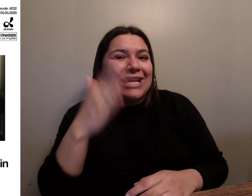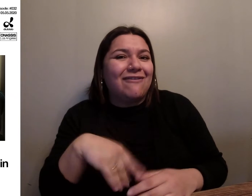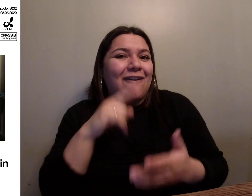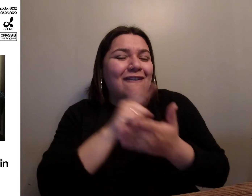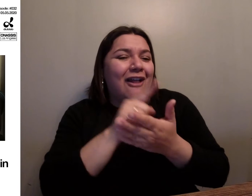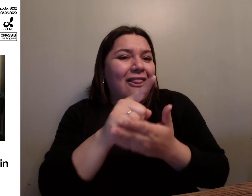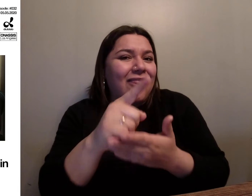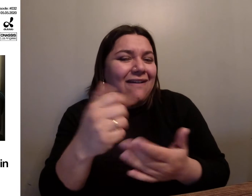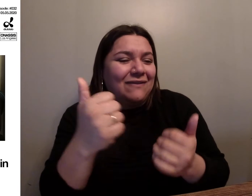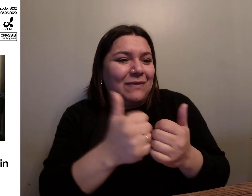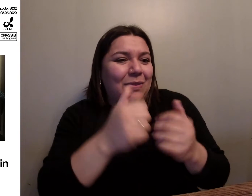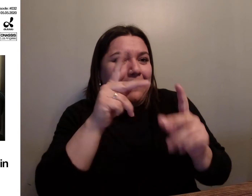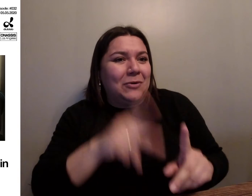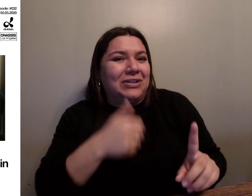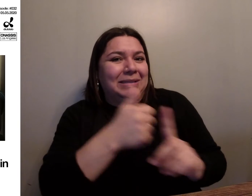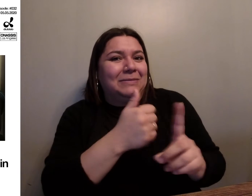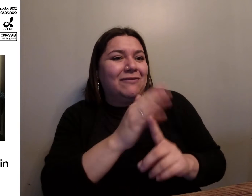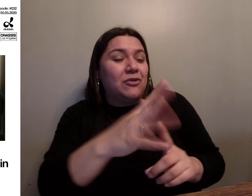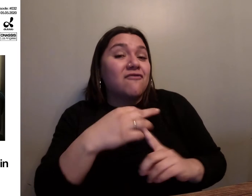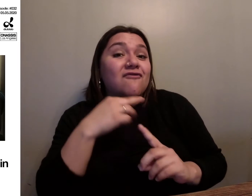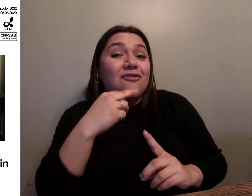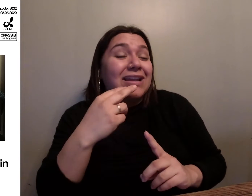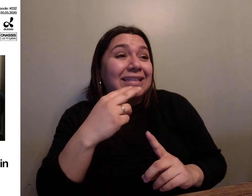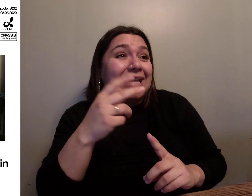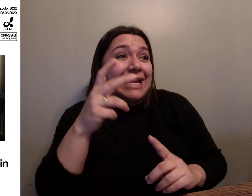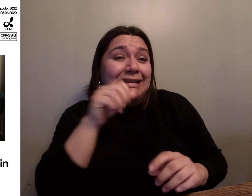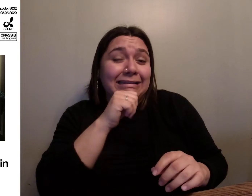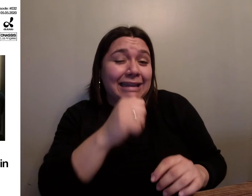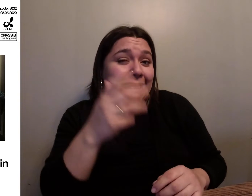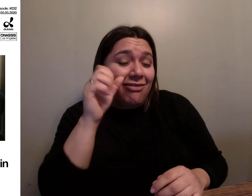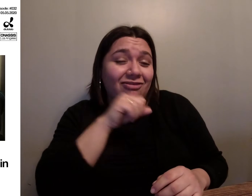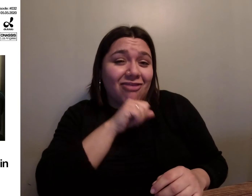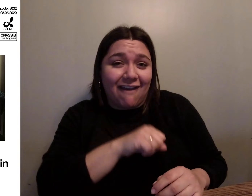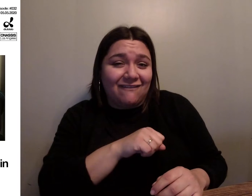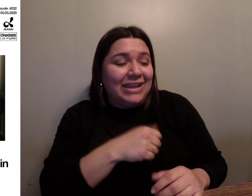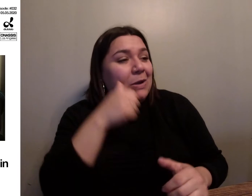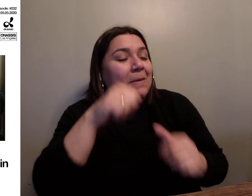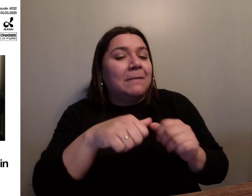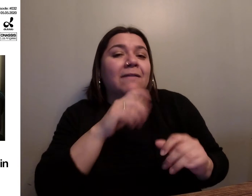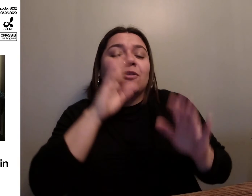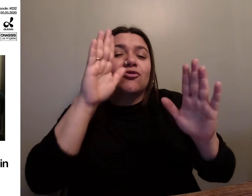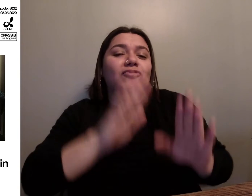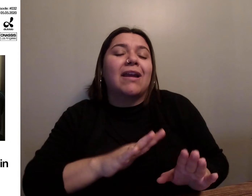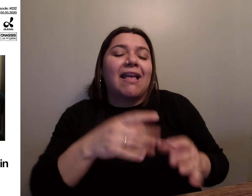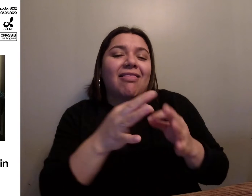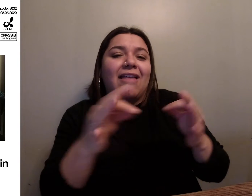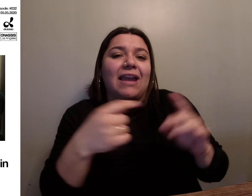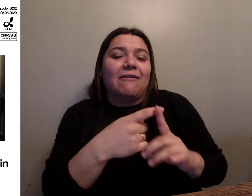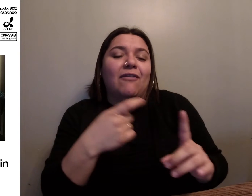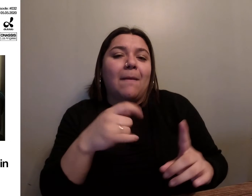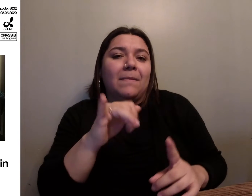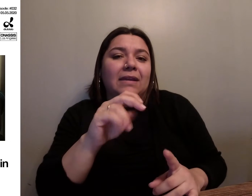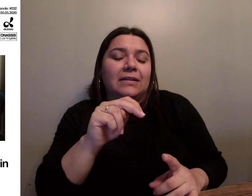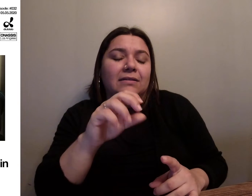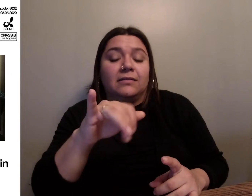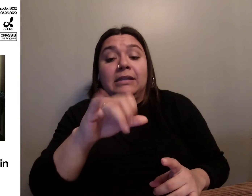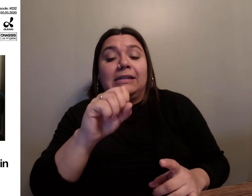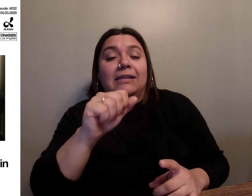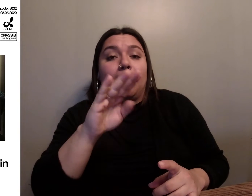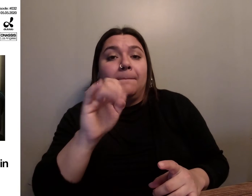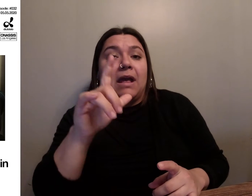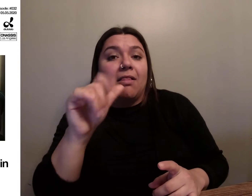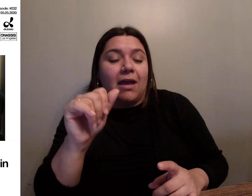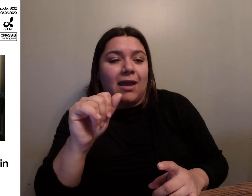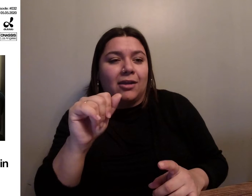Reminds me of a wonderful line of Isabel Allende, who said, the Chilean writer, who said that in Latin America,